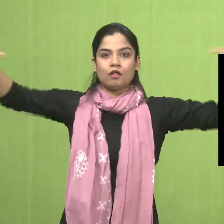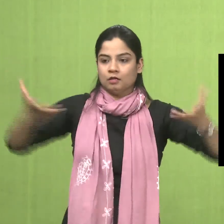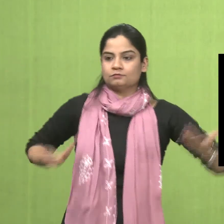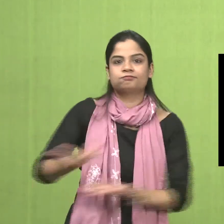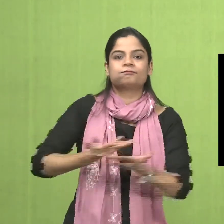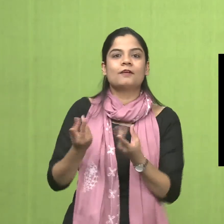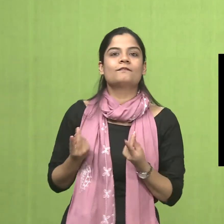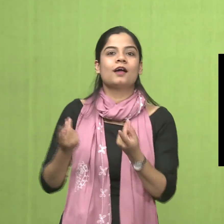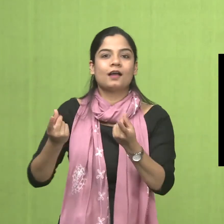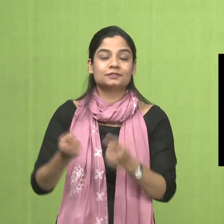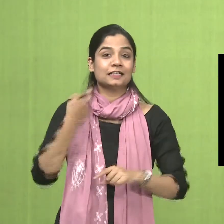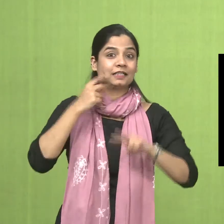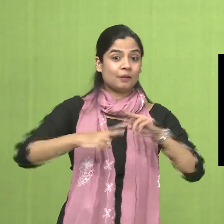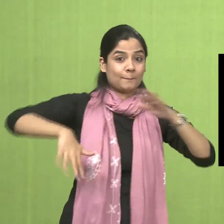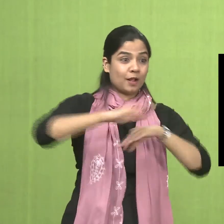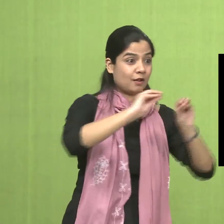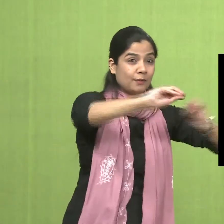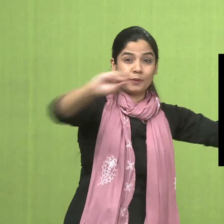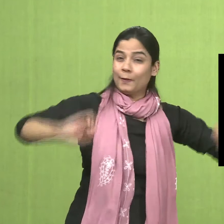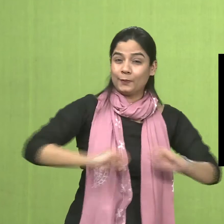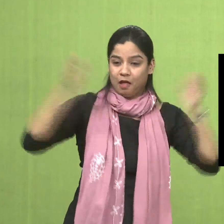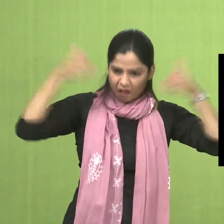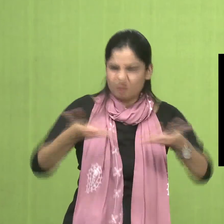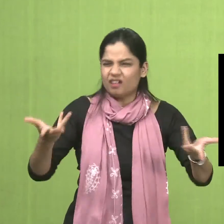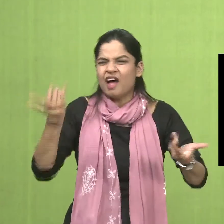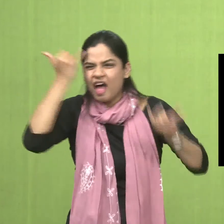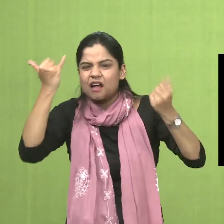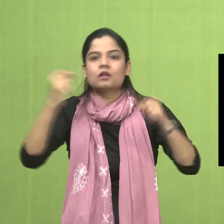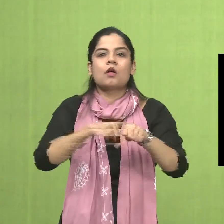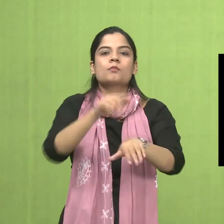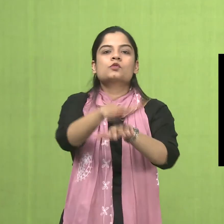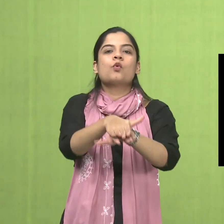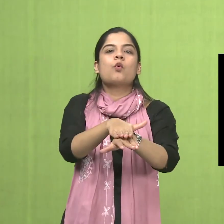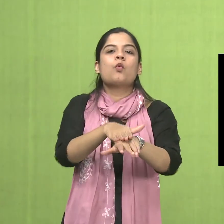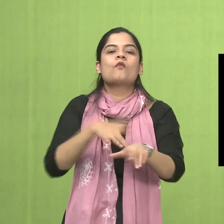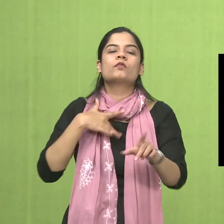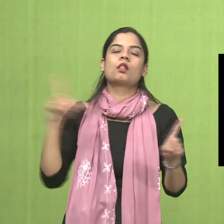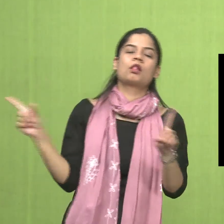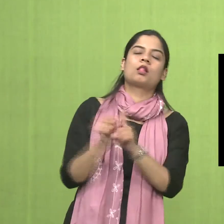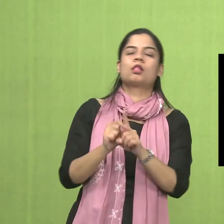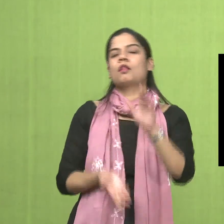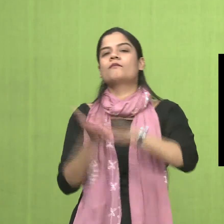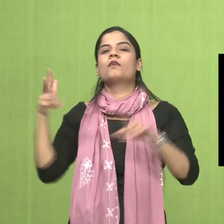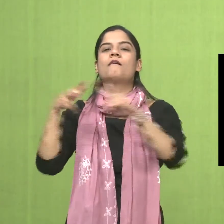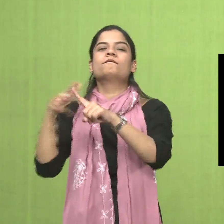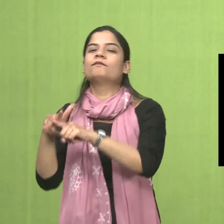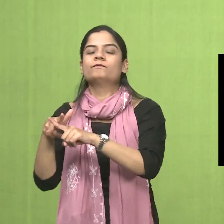expenditure. When people are working in groups and everything, is happening, if organization structure is not there while you're